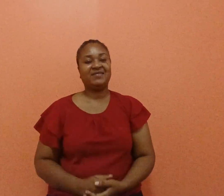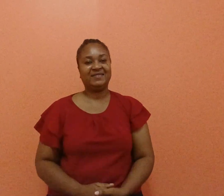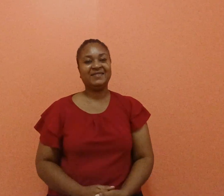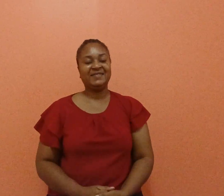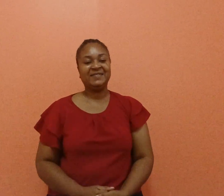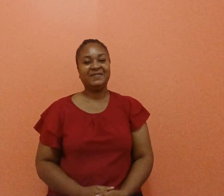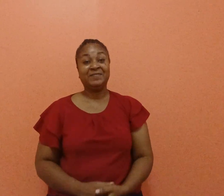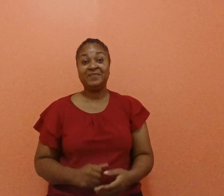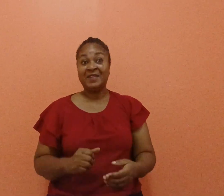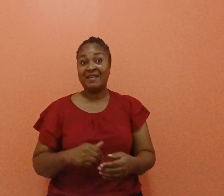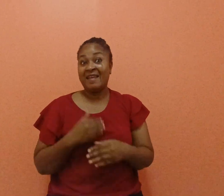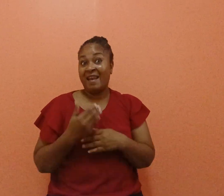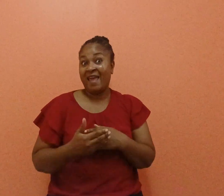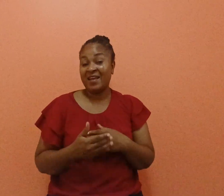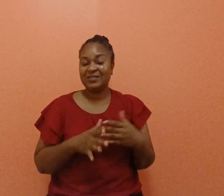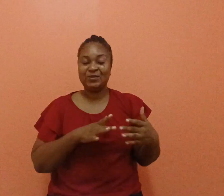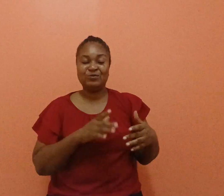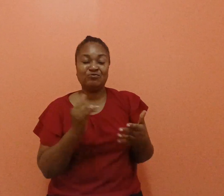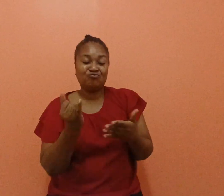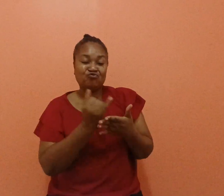then draw a heart between them.